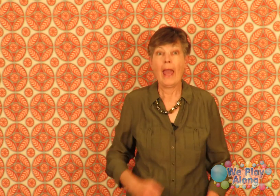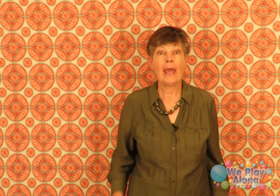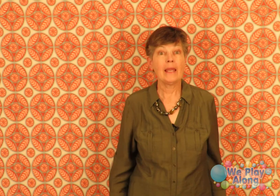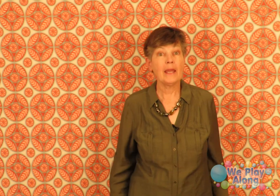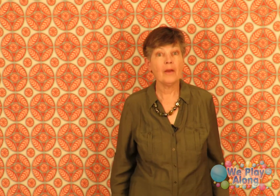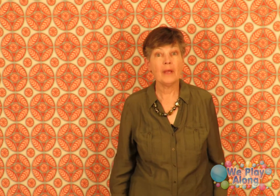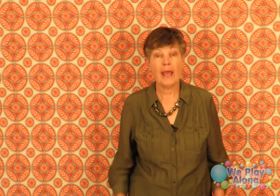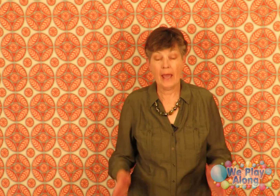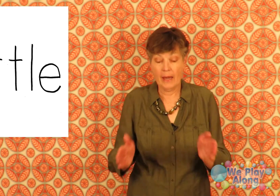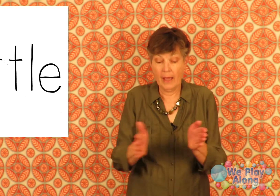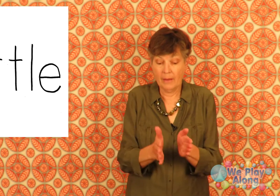and Larry had a.